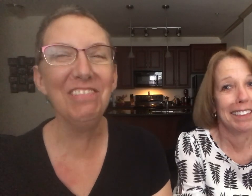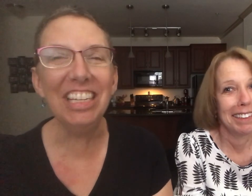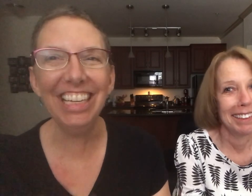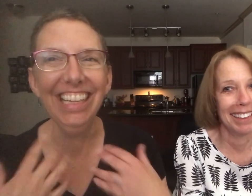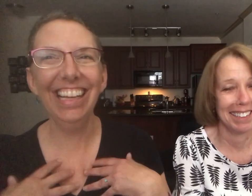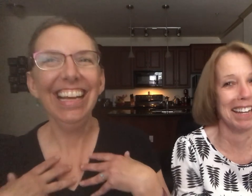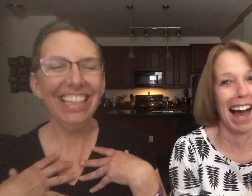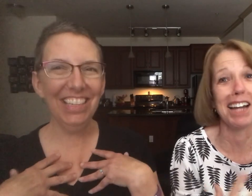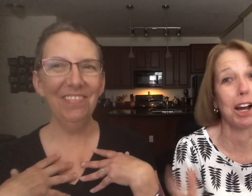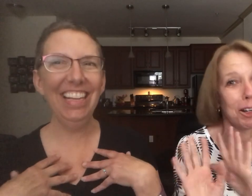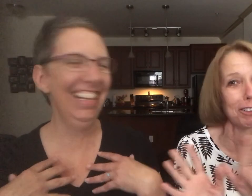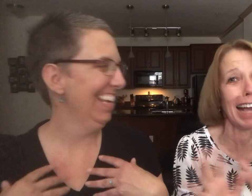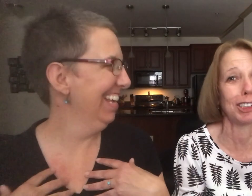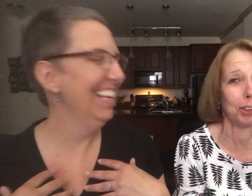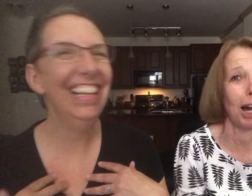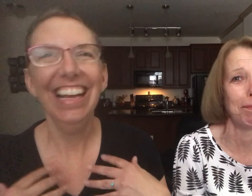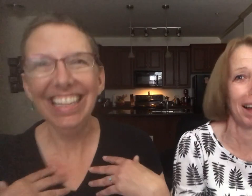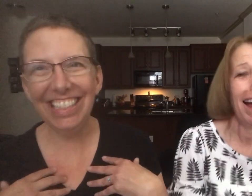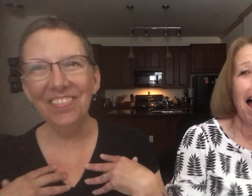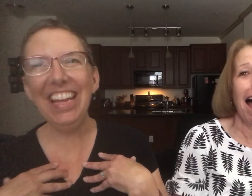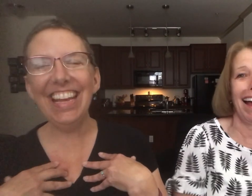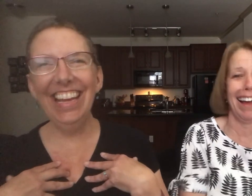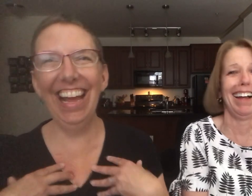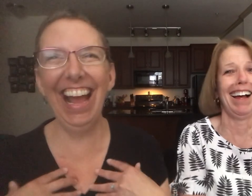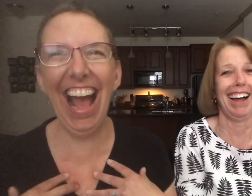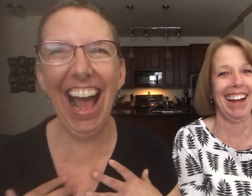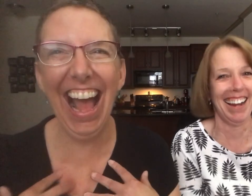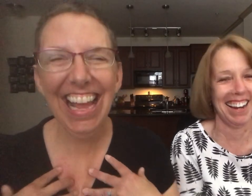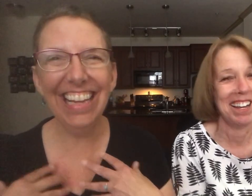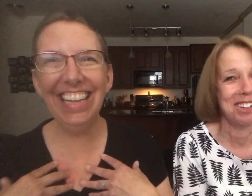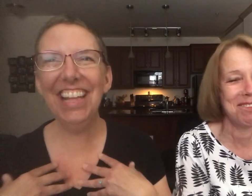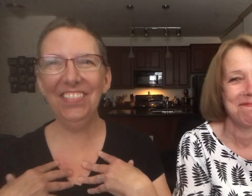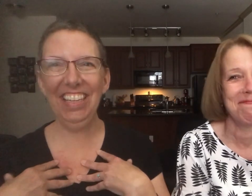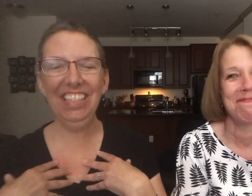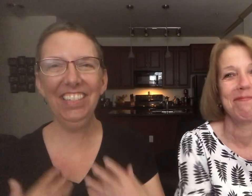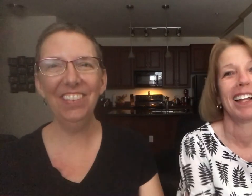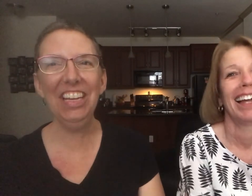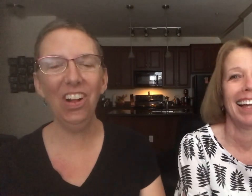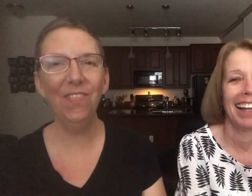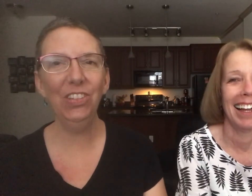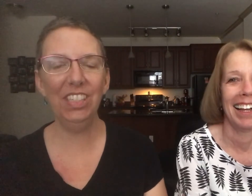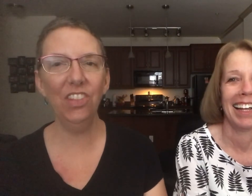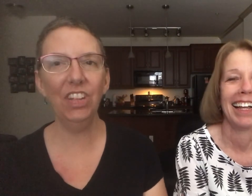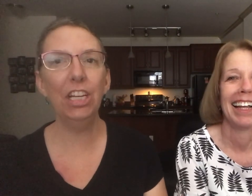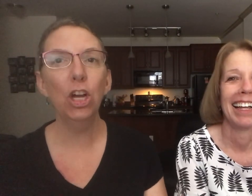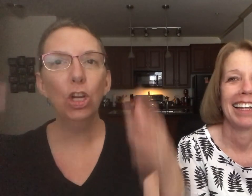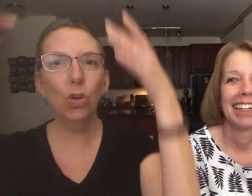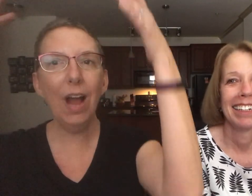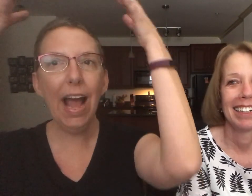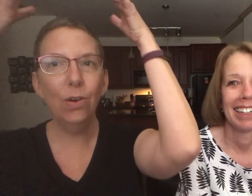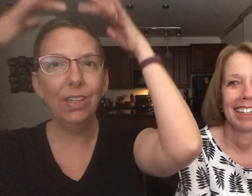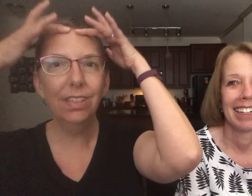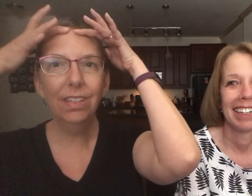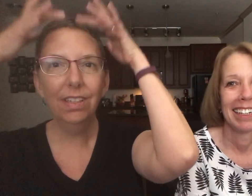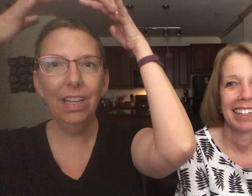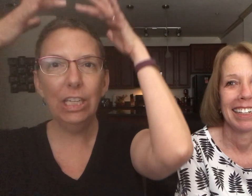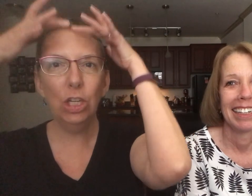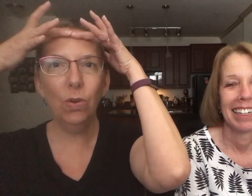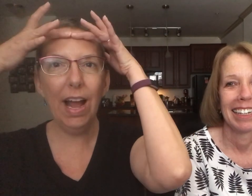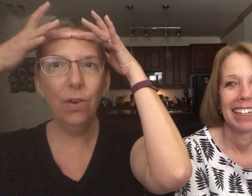which cracks you up. To me it does, because to me it almost sounds like crown, like a crown